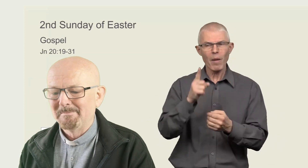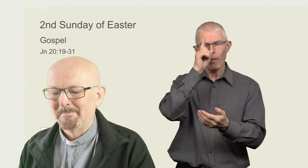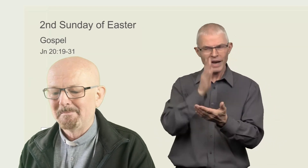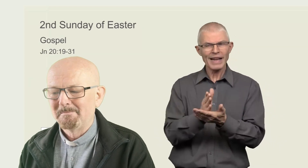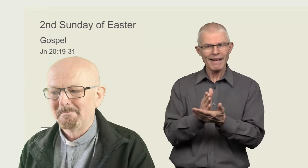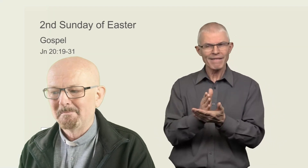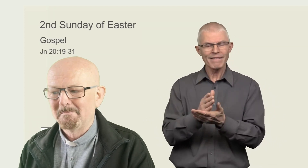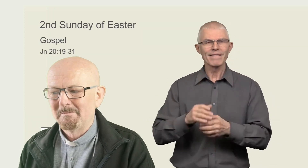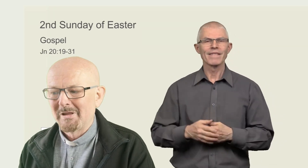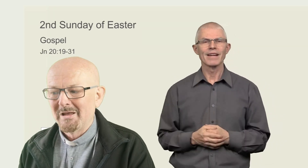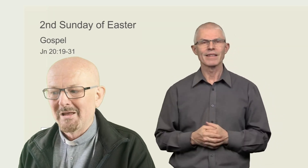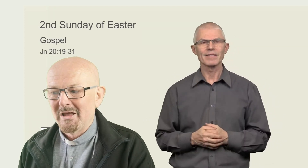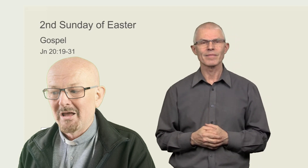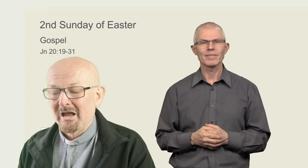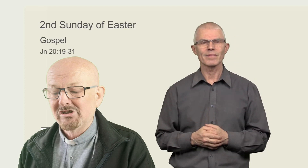believe."